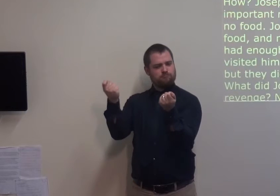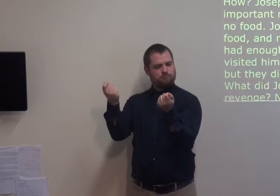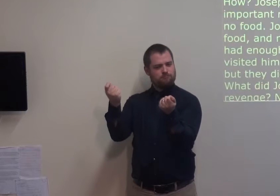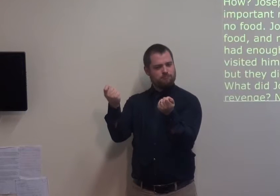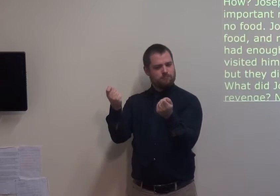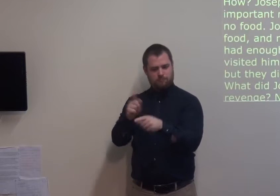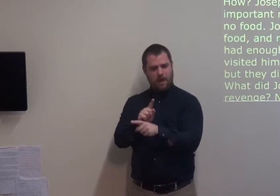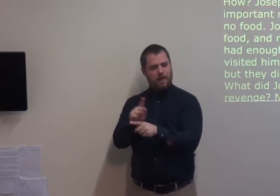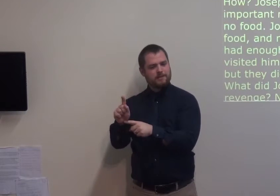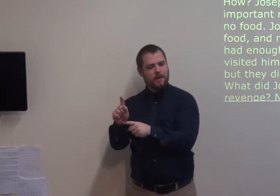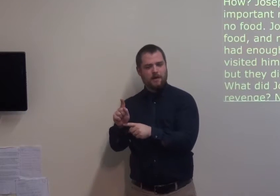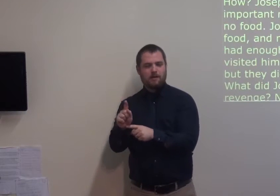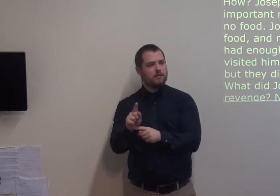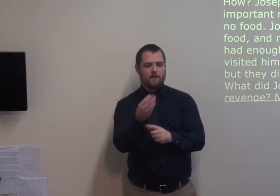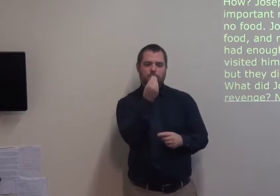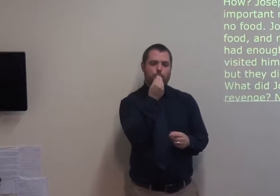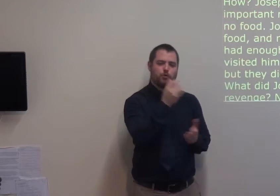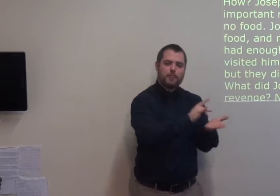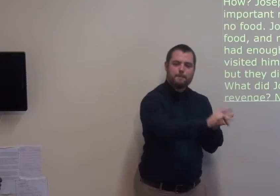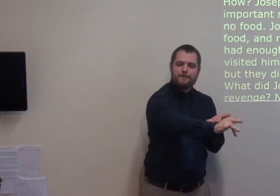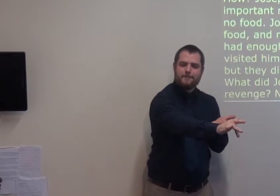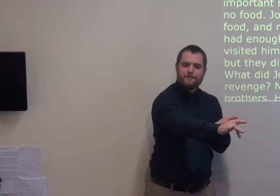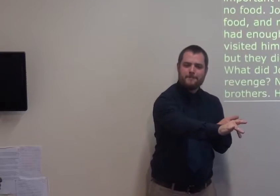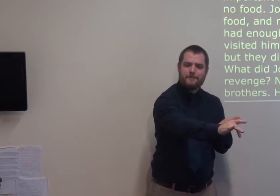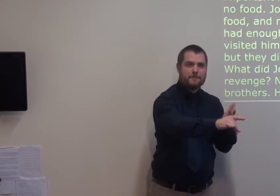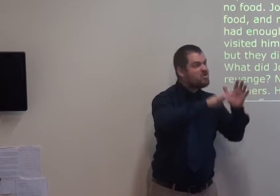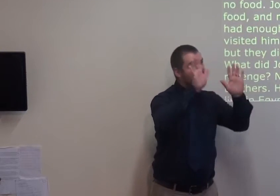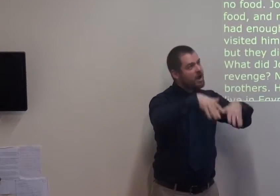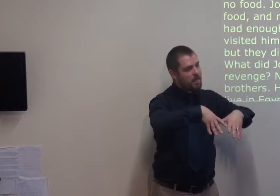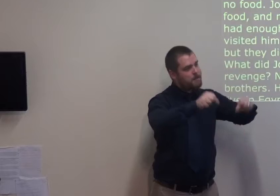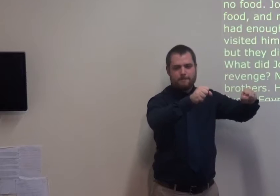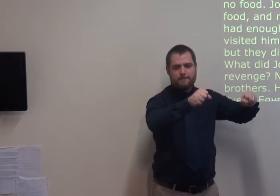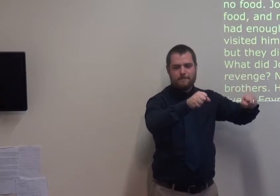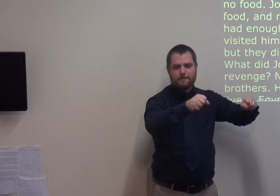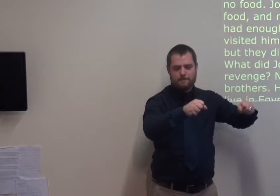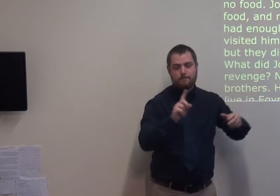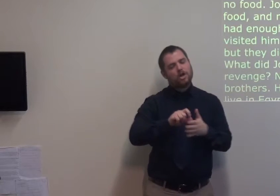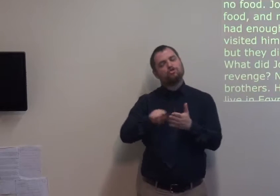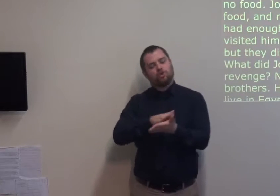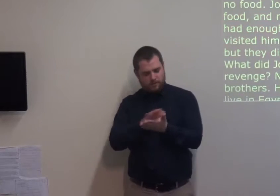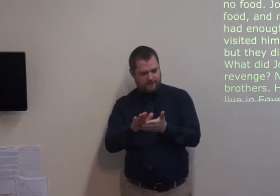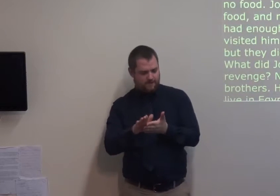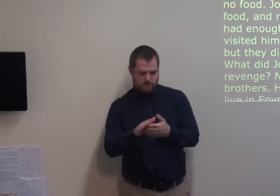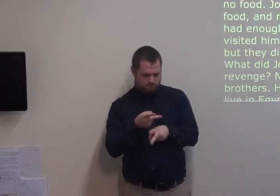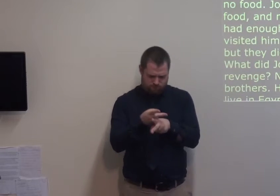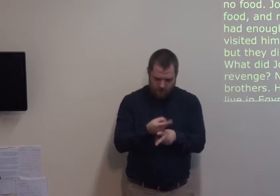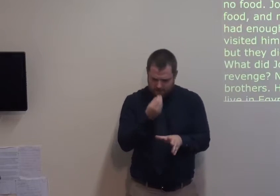Later, there was no food. Joseph managed the food and made sure